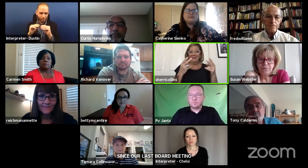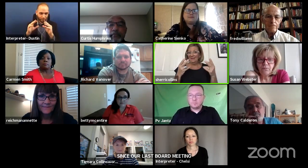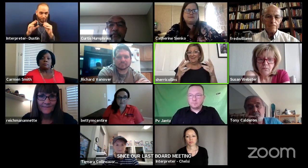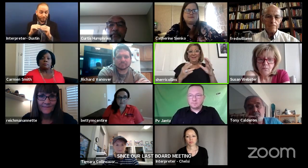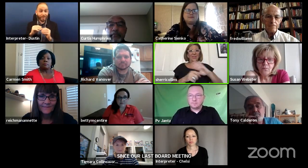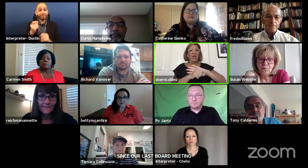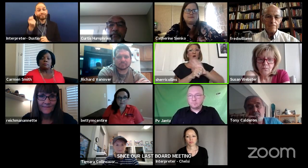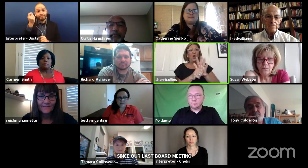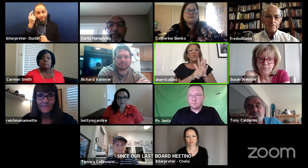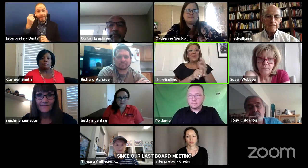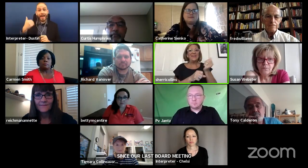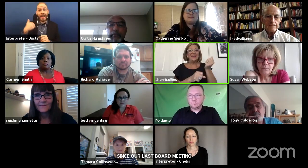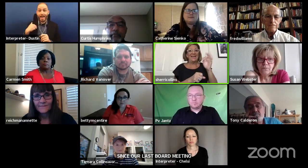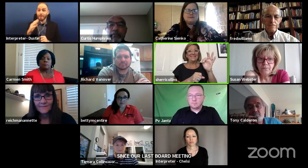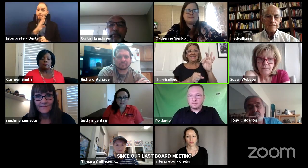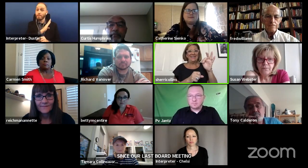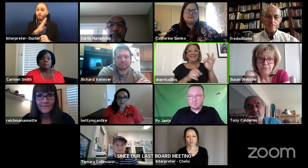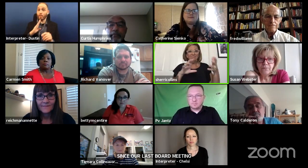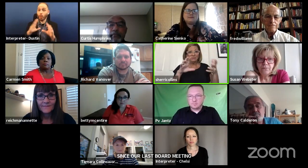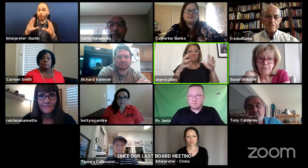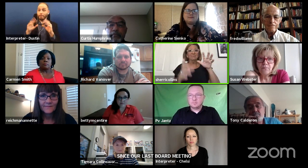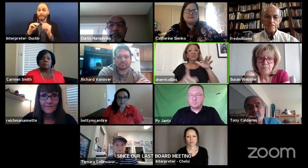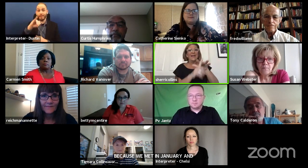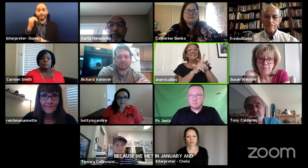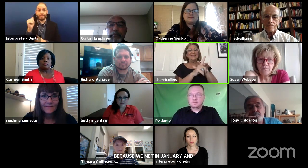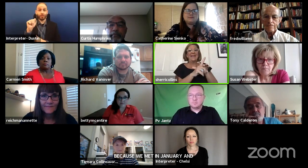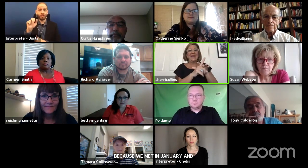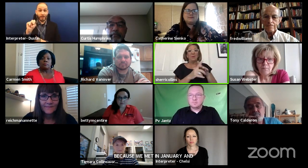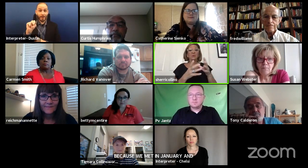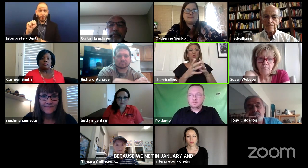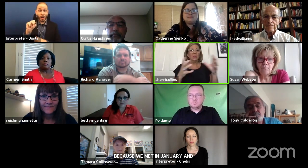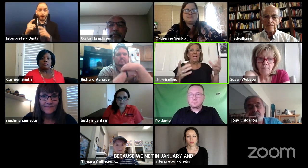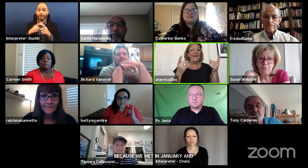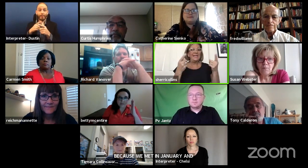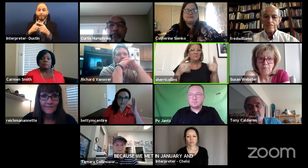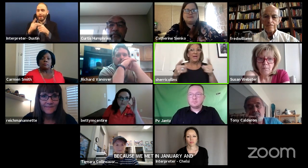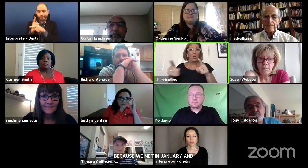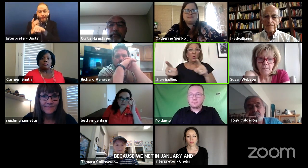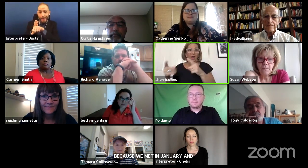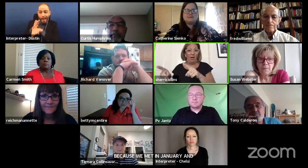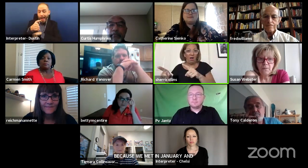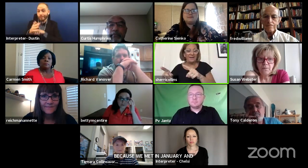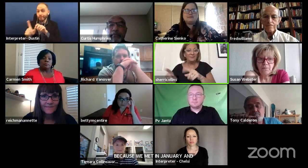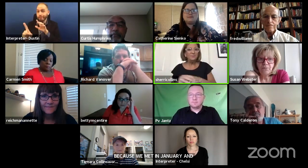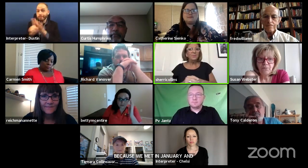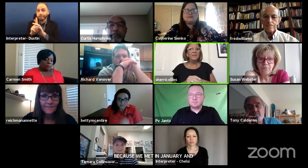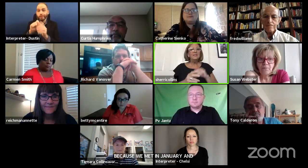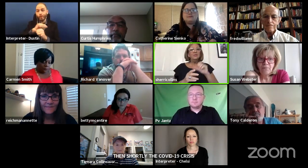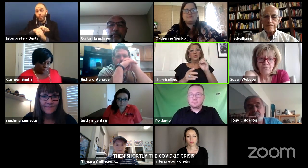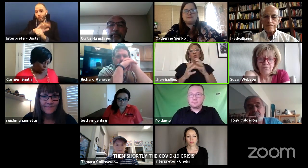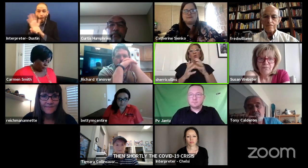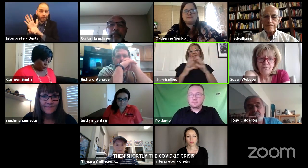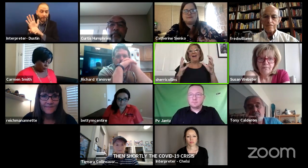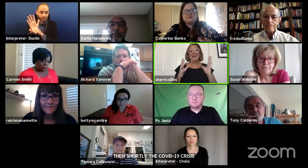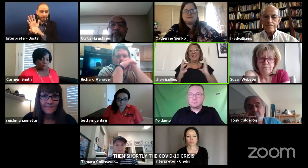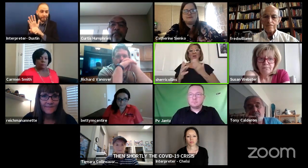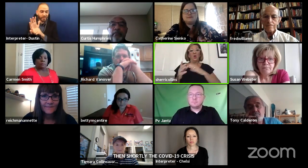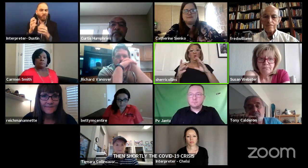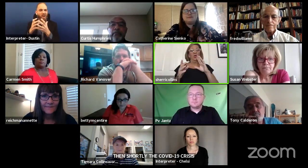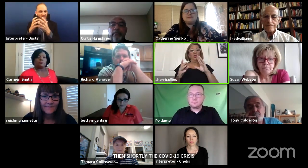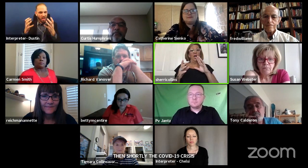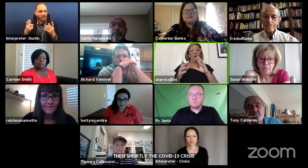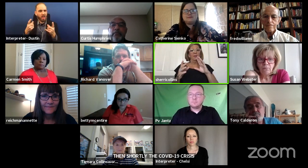shortly the COVID-19 crisis came up, so a lot has been going on. So a lot